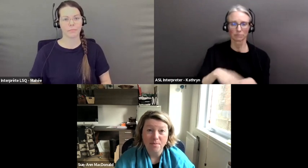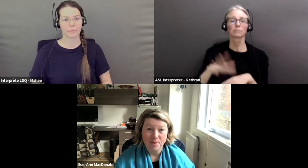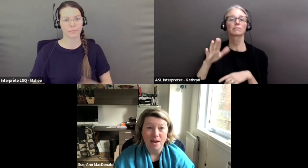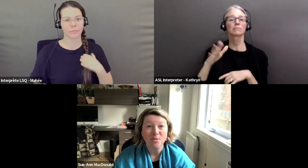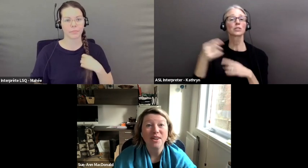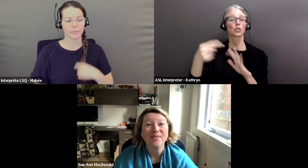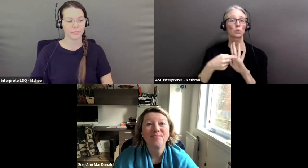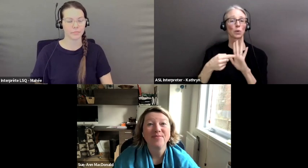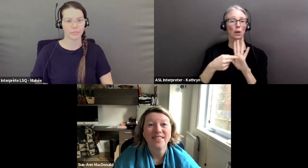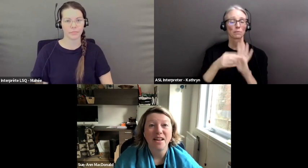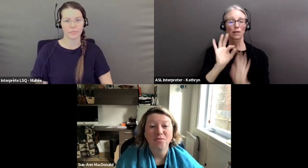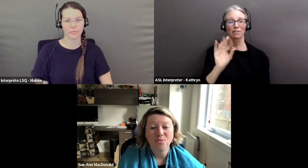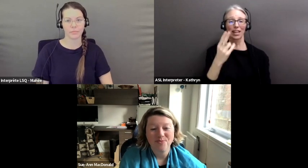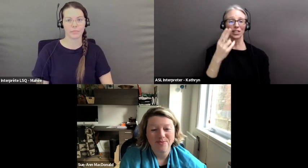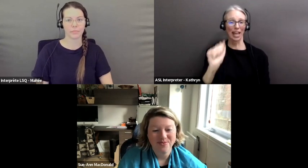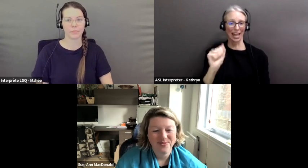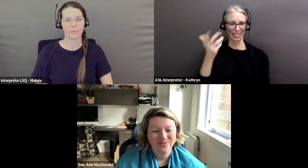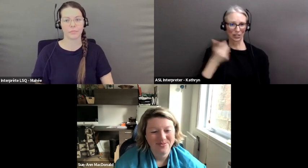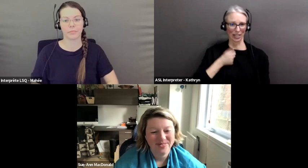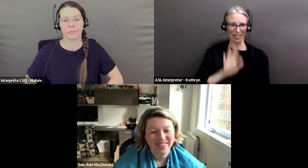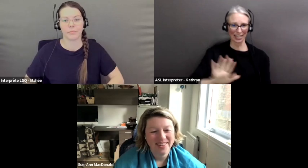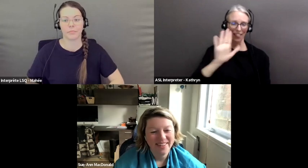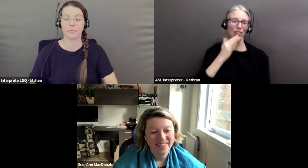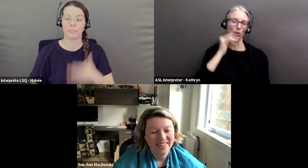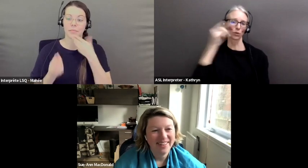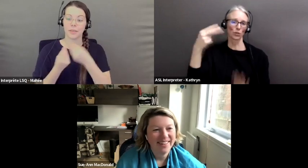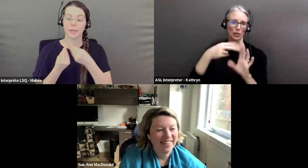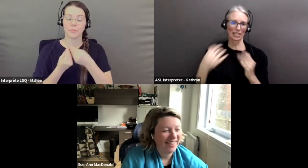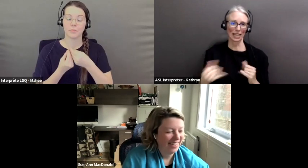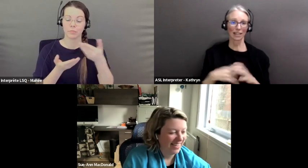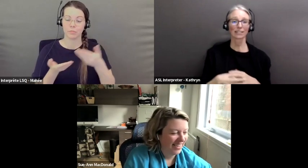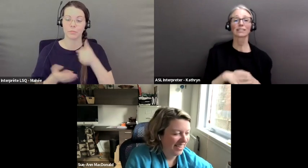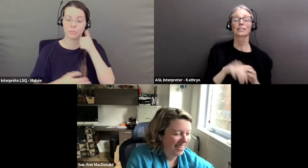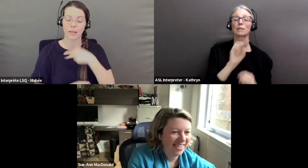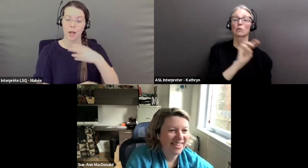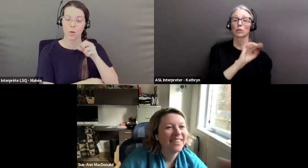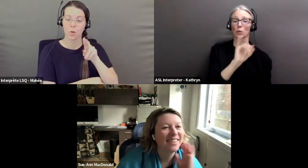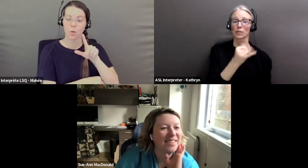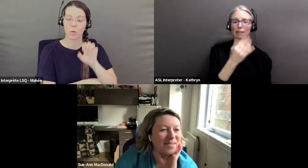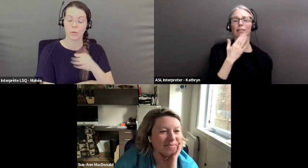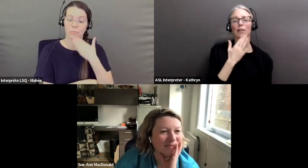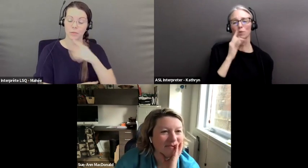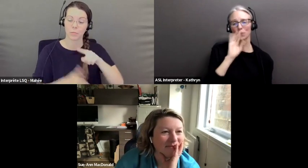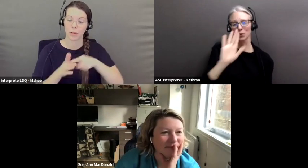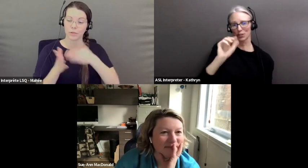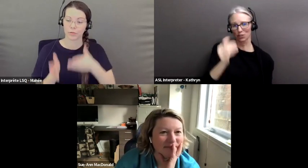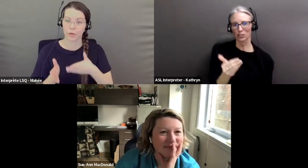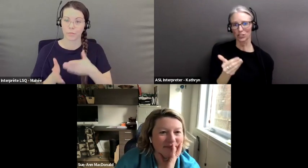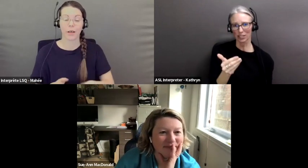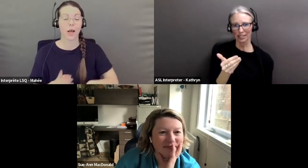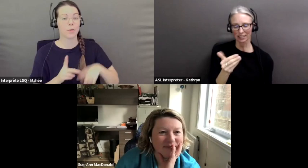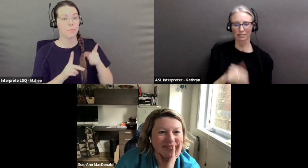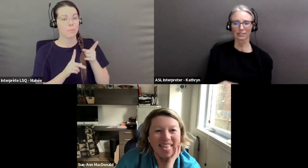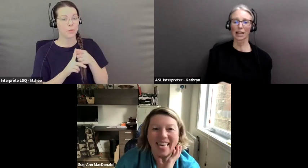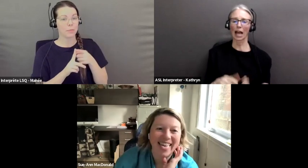today, Madame Hull. Thank you. Thank you so much for that introduction. First of all, I want to say, whenever I hear Madame